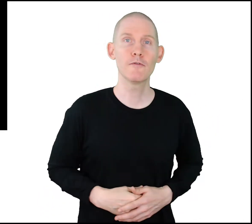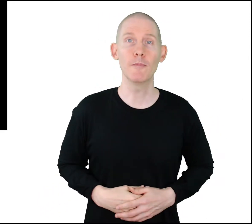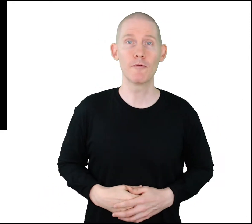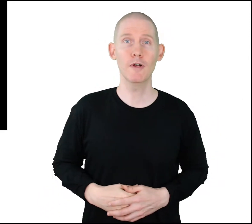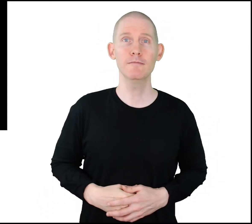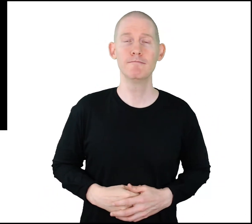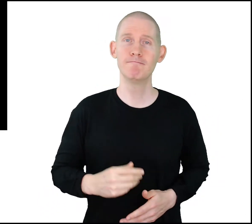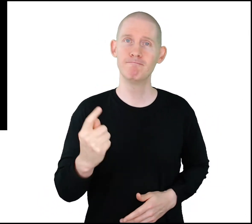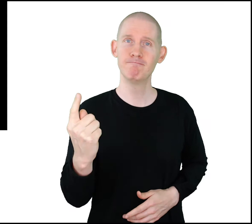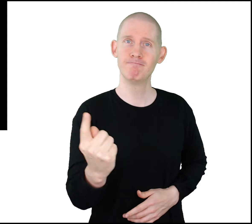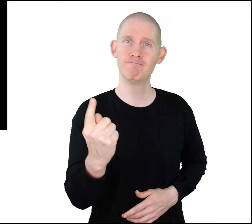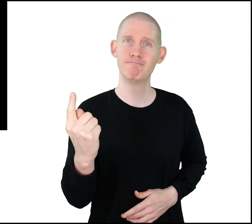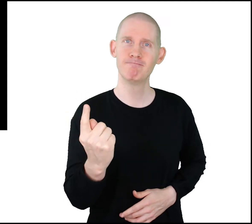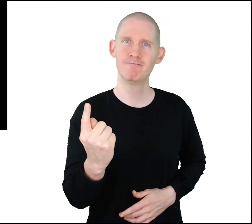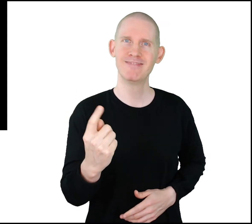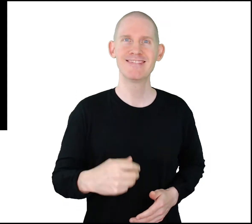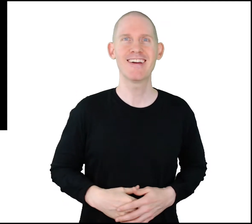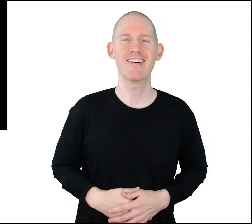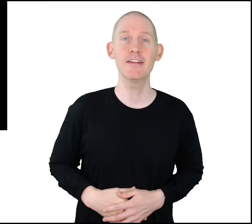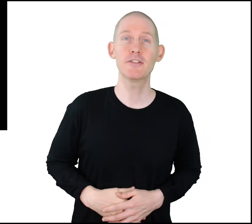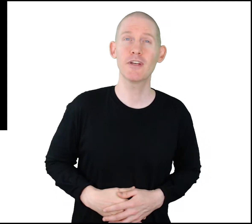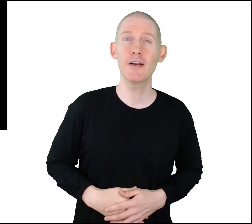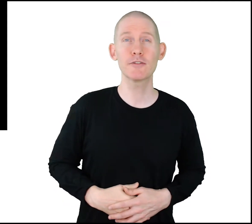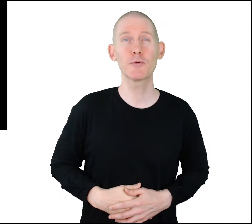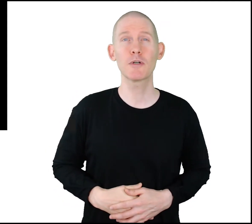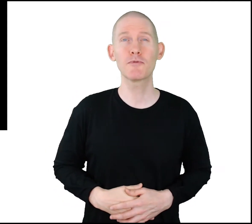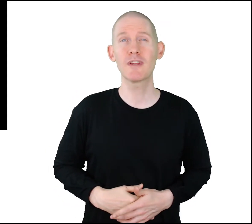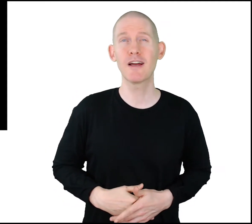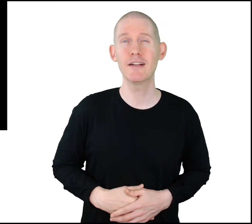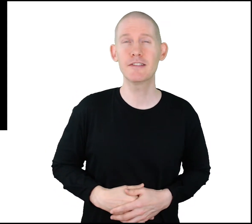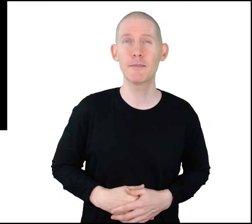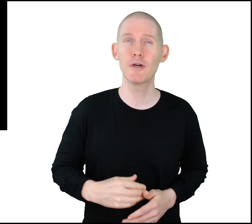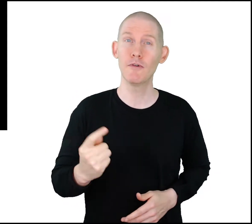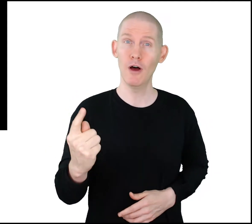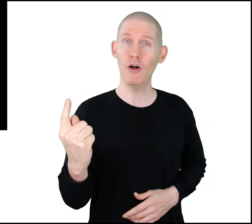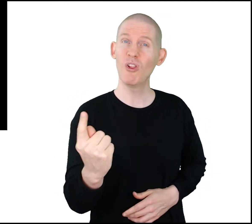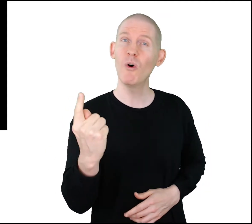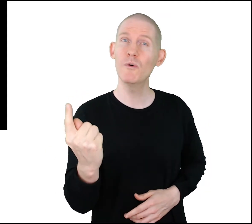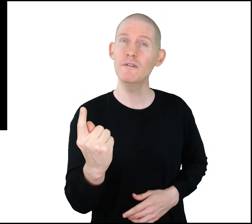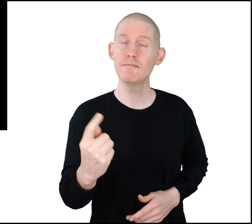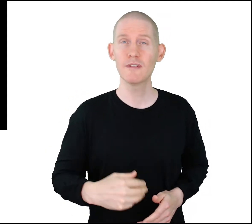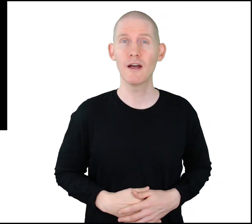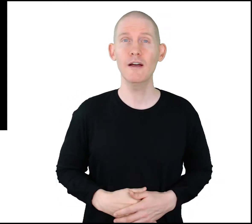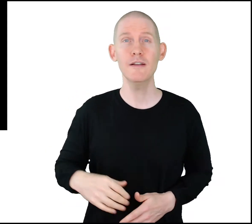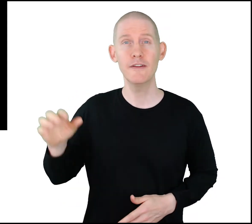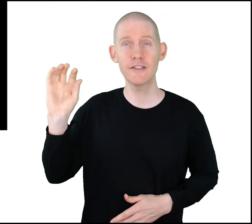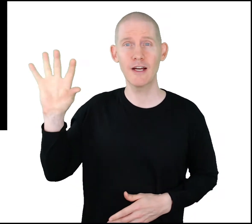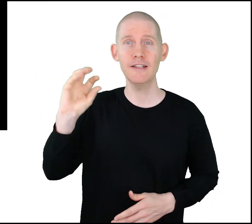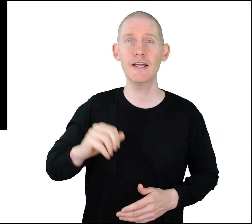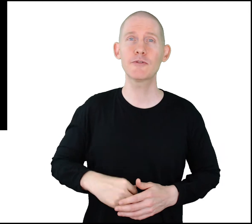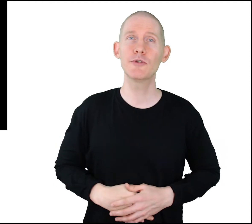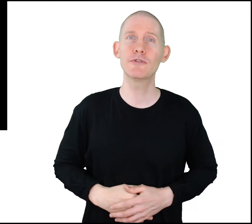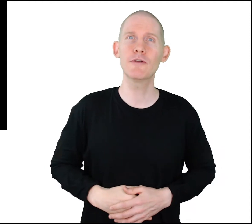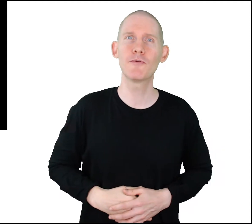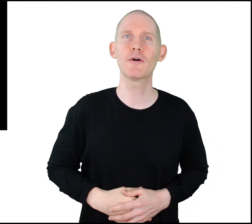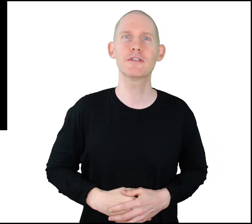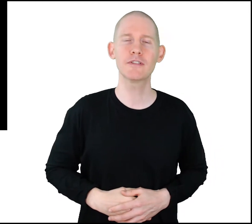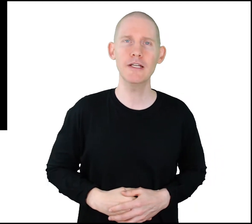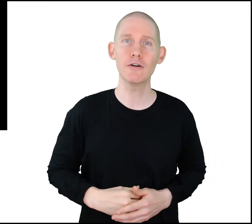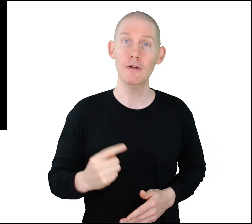From the front. All right, this sign also works for the concept of alone. In this context, we're using it for single.